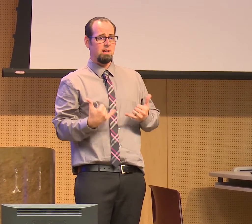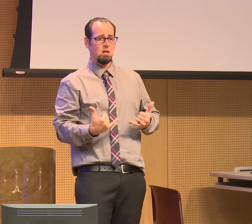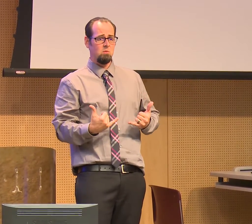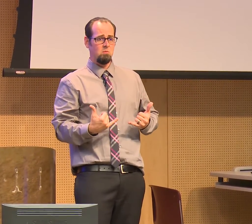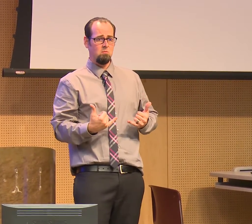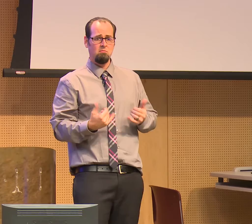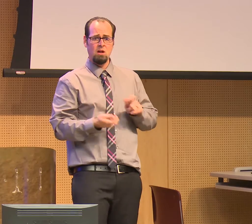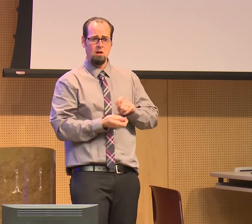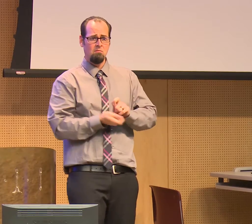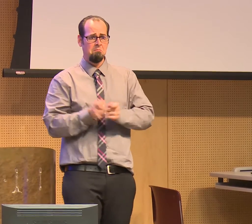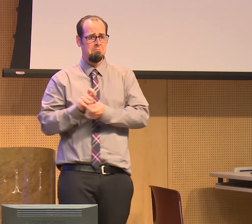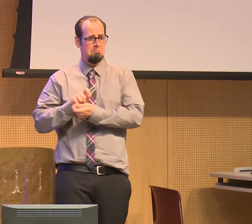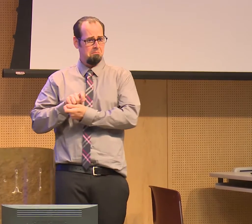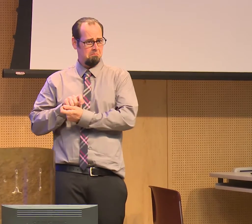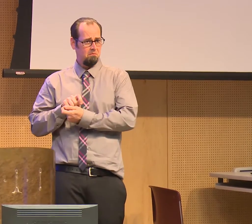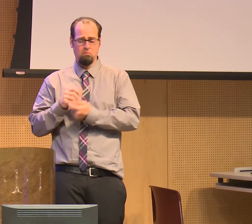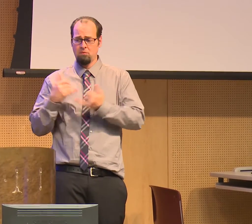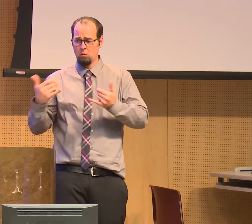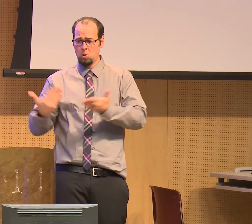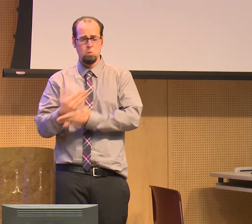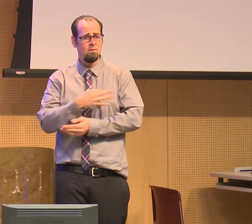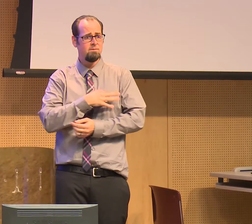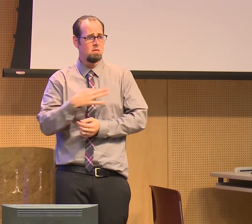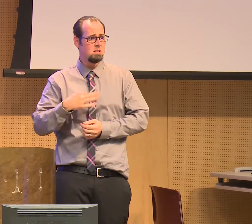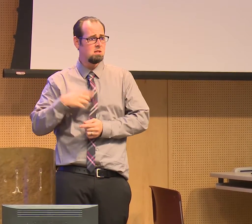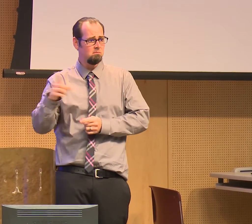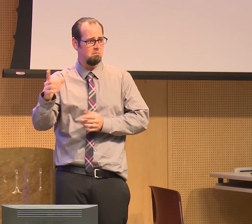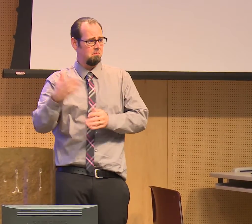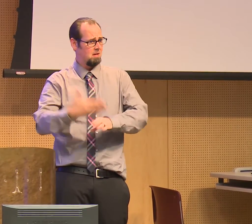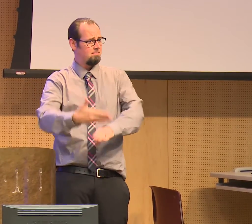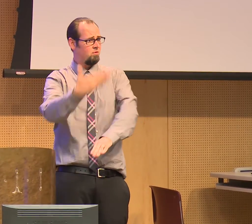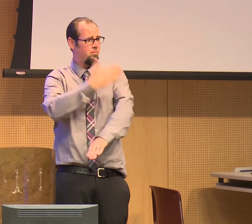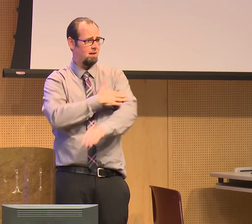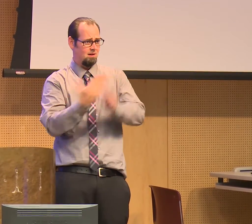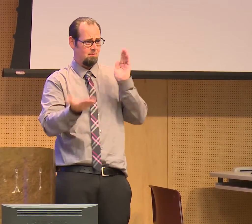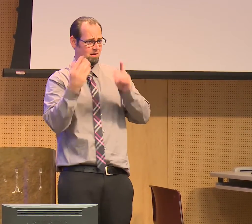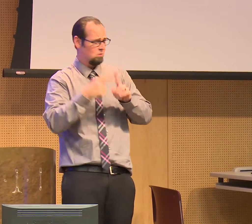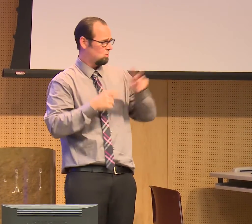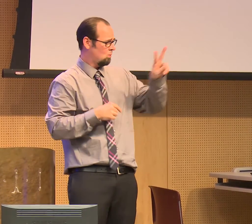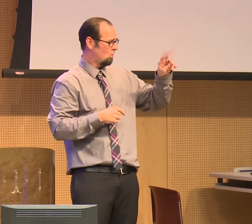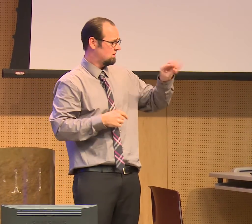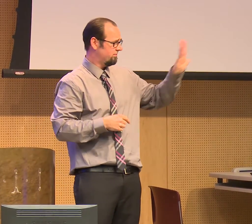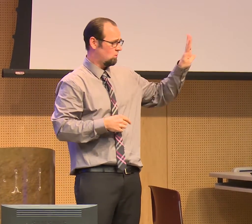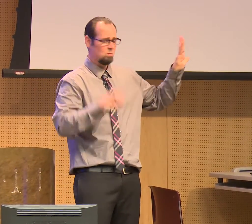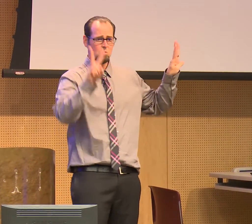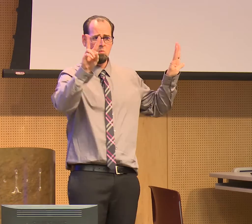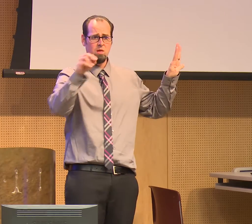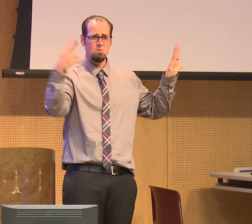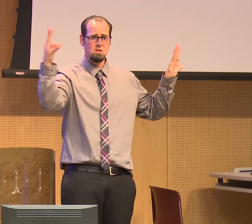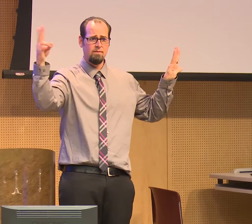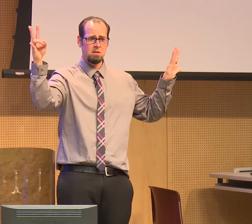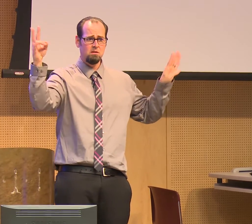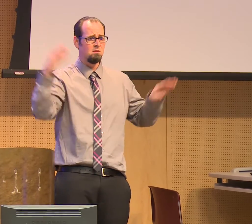So wherever he is now, the new faculty now, the program has improved from 2004